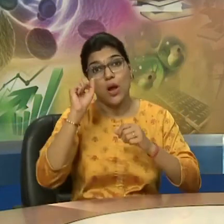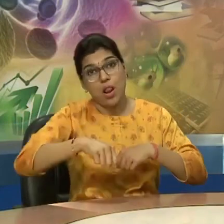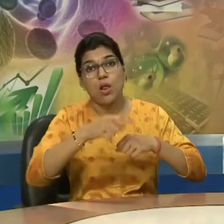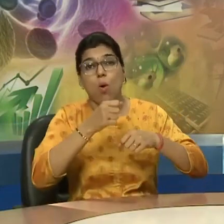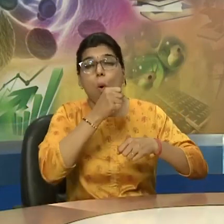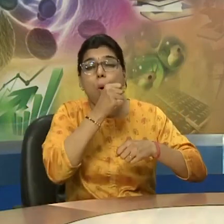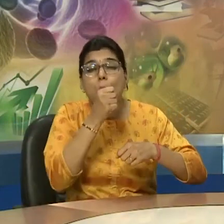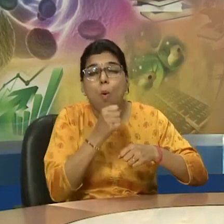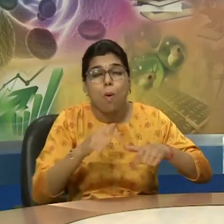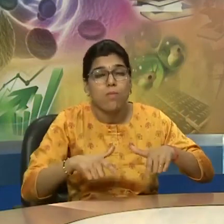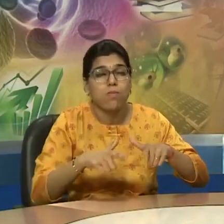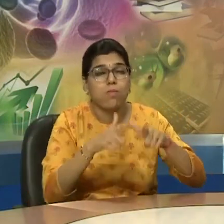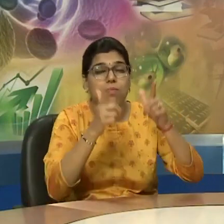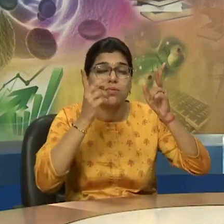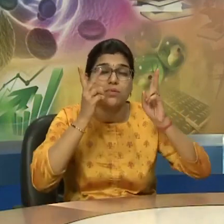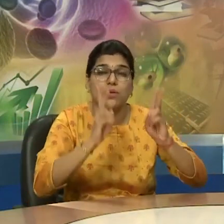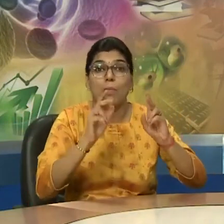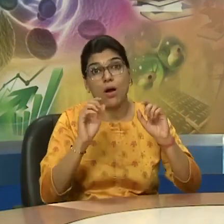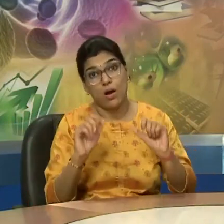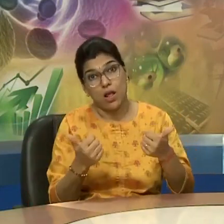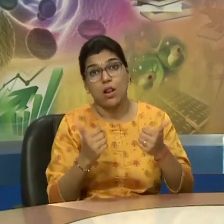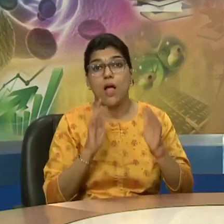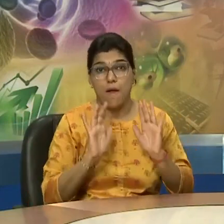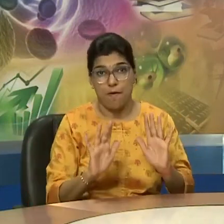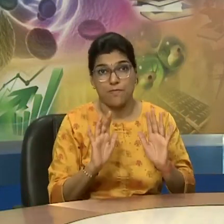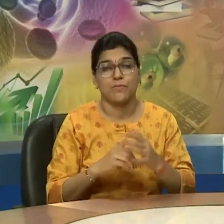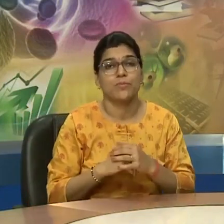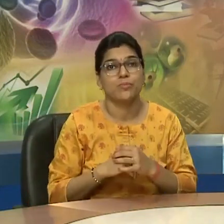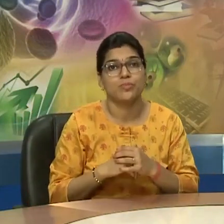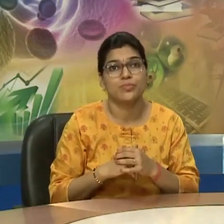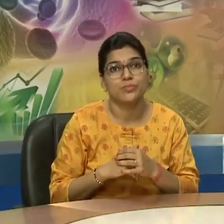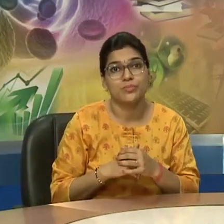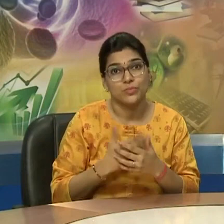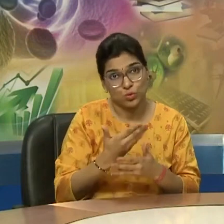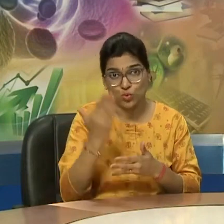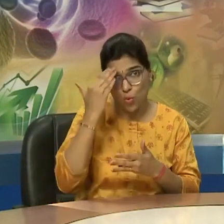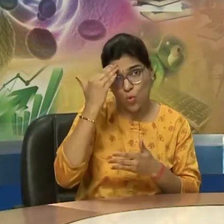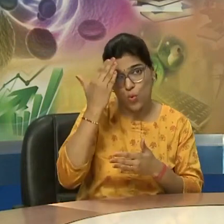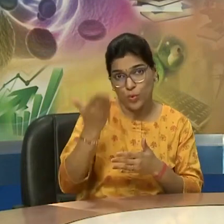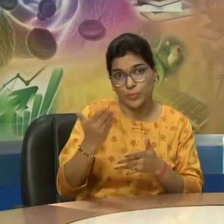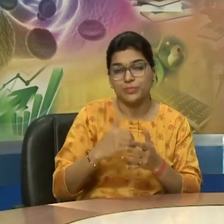300 years. Is that all you want to know, or?